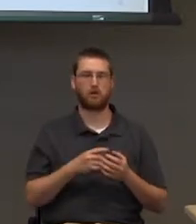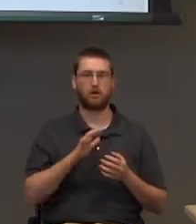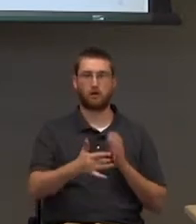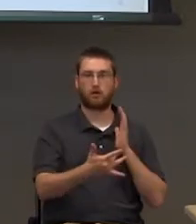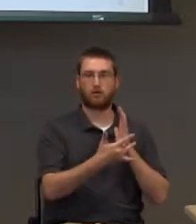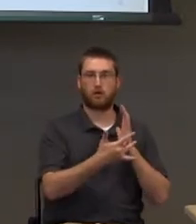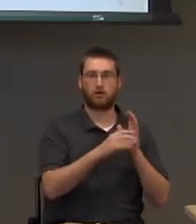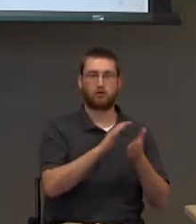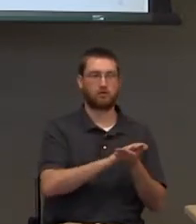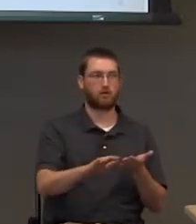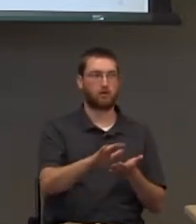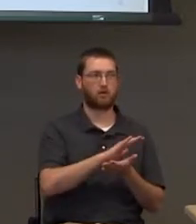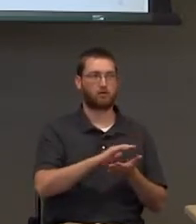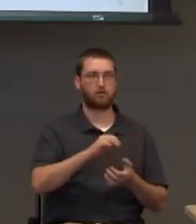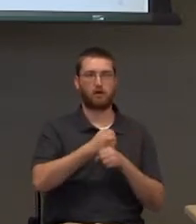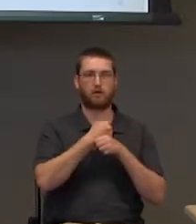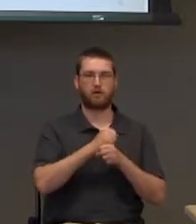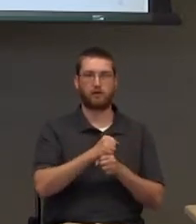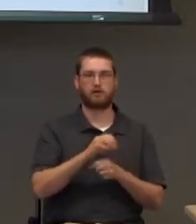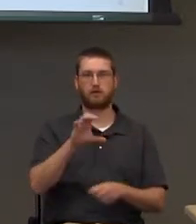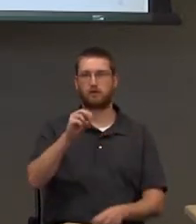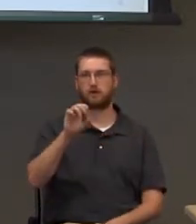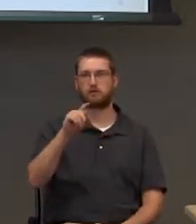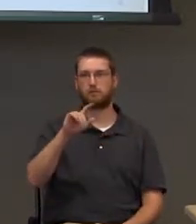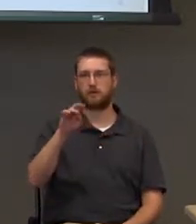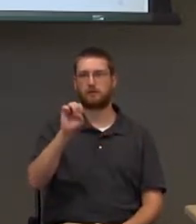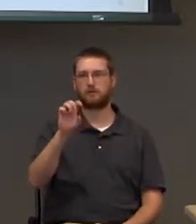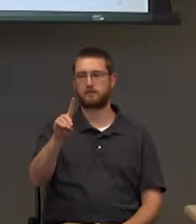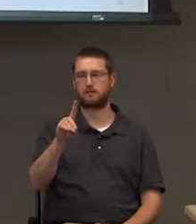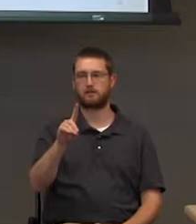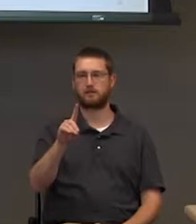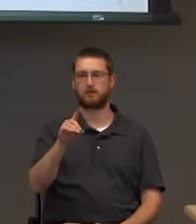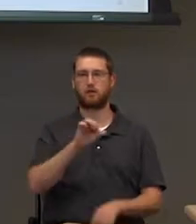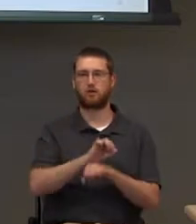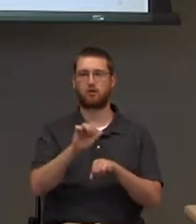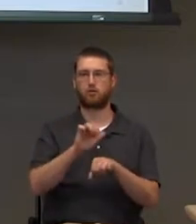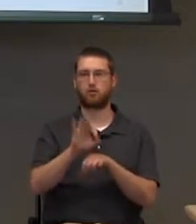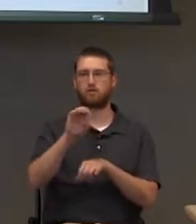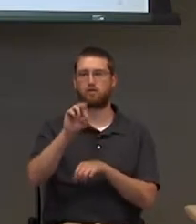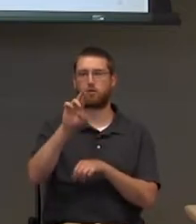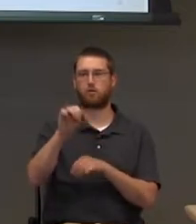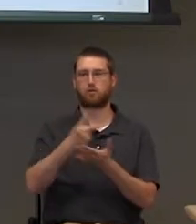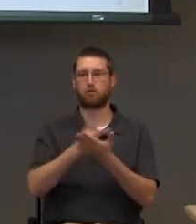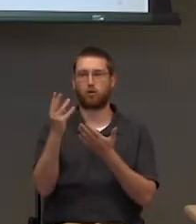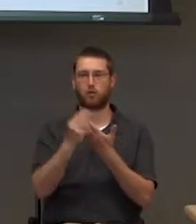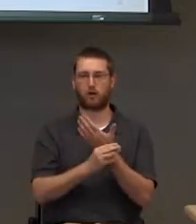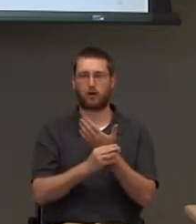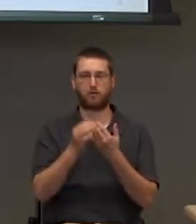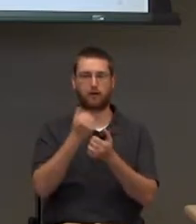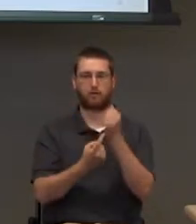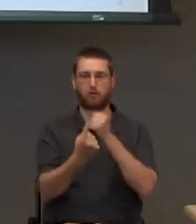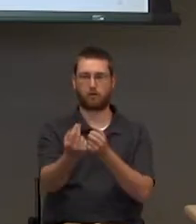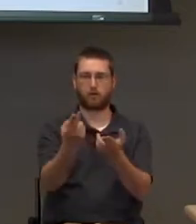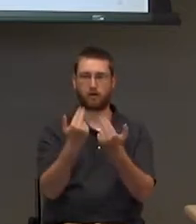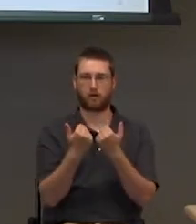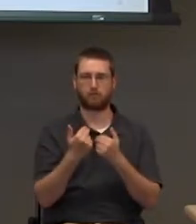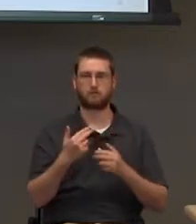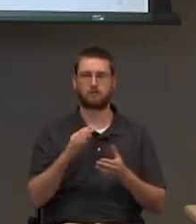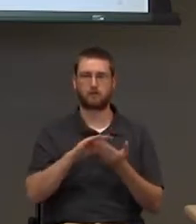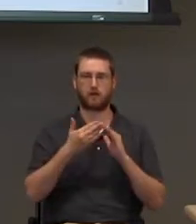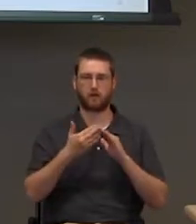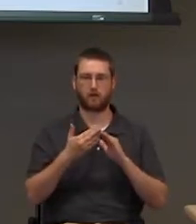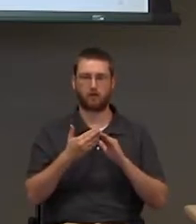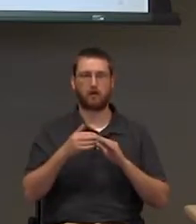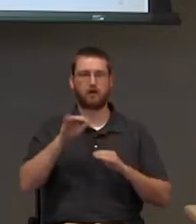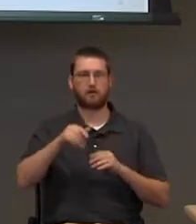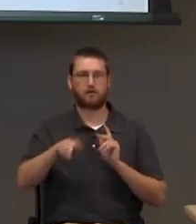technical college creates customized workforce programs for each recruit they bring in. That's a type of proactive discussion that should be going